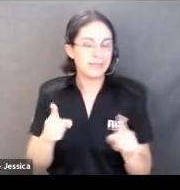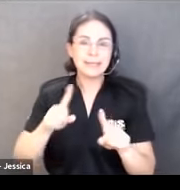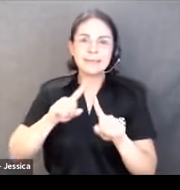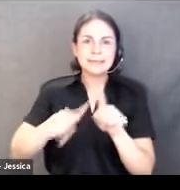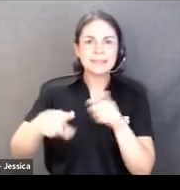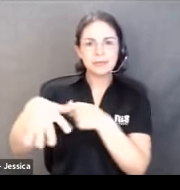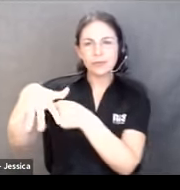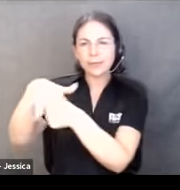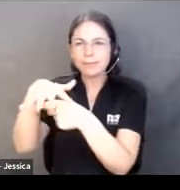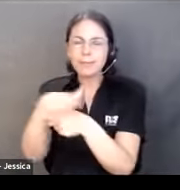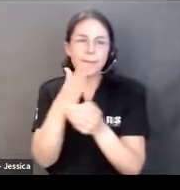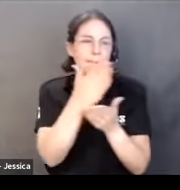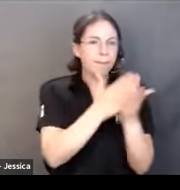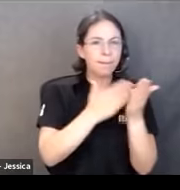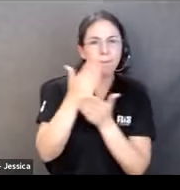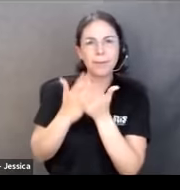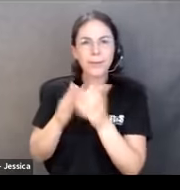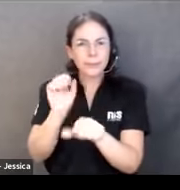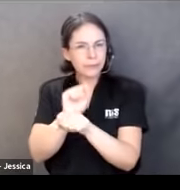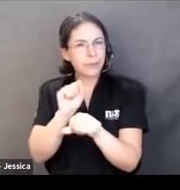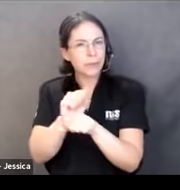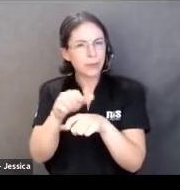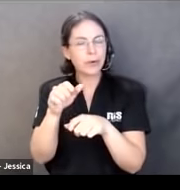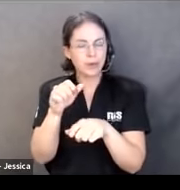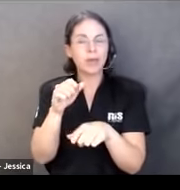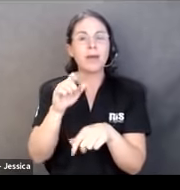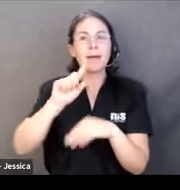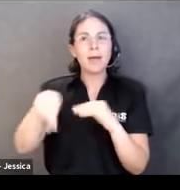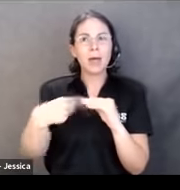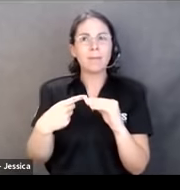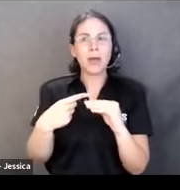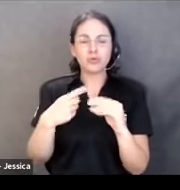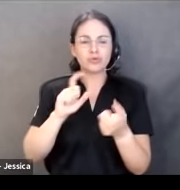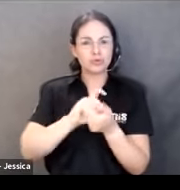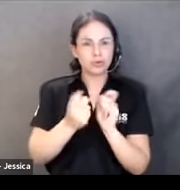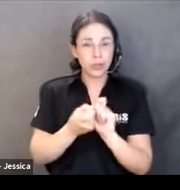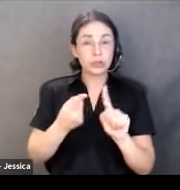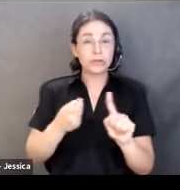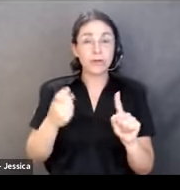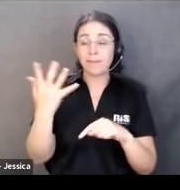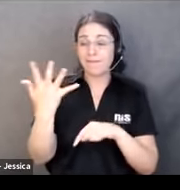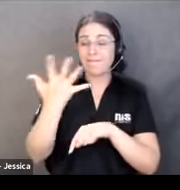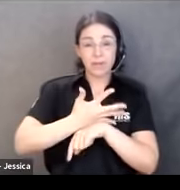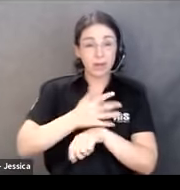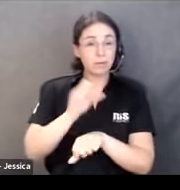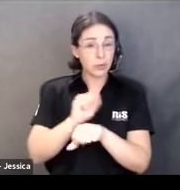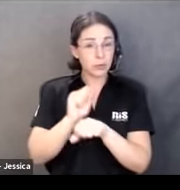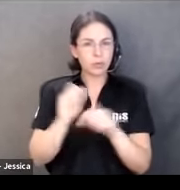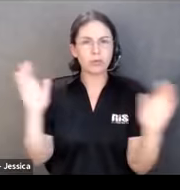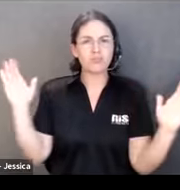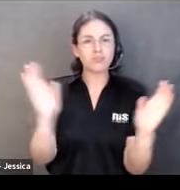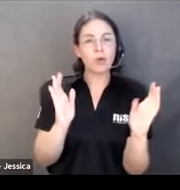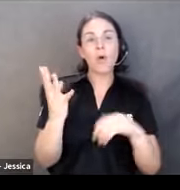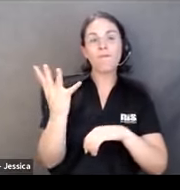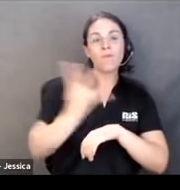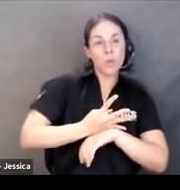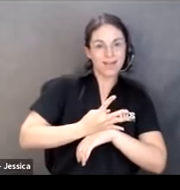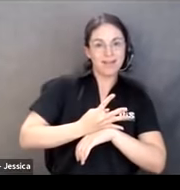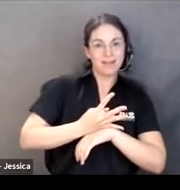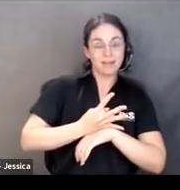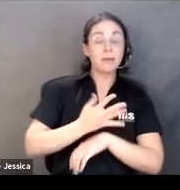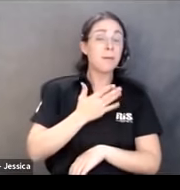our workforce about shortening the work week from 5 to 4 days a week. My bill would